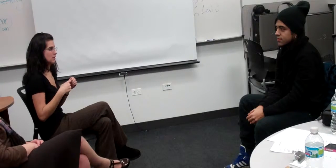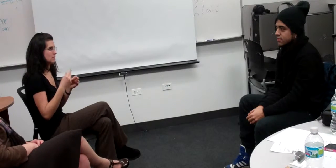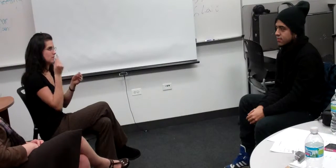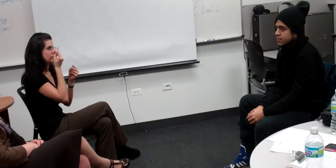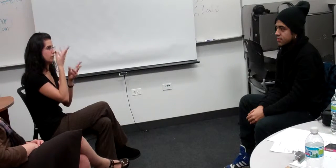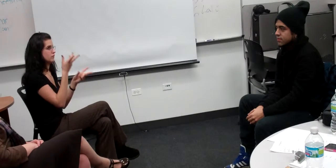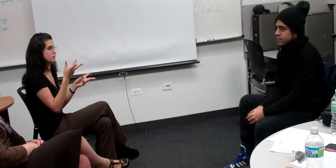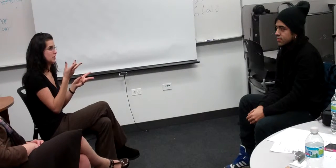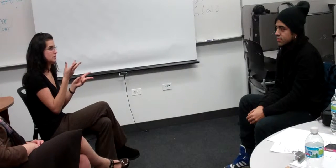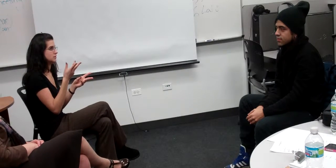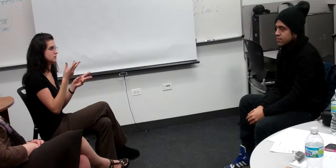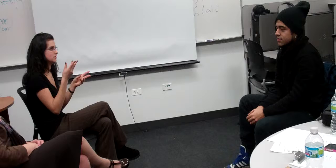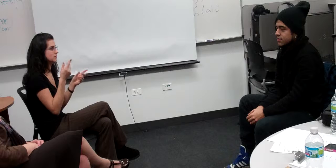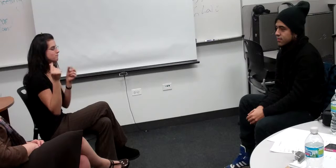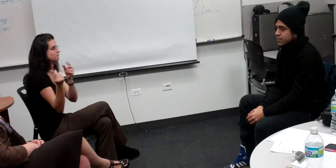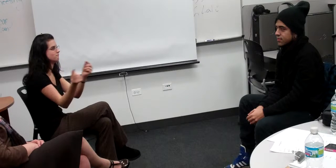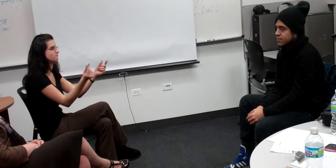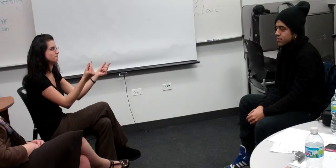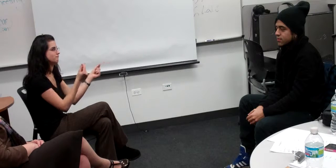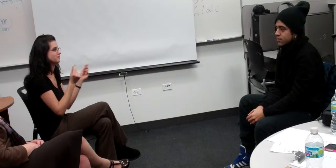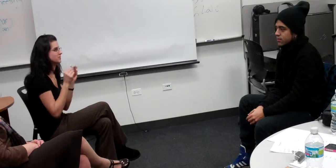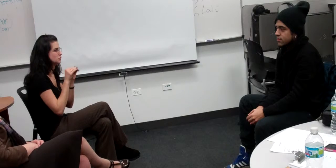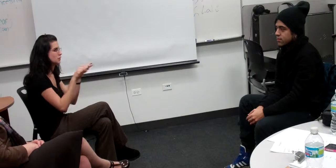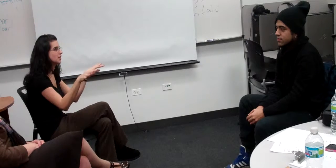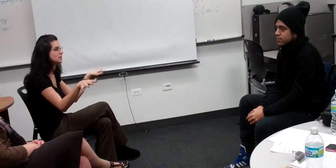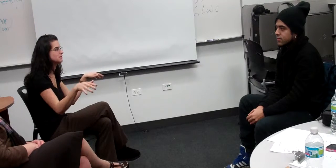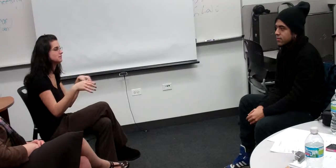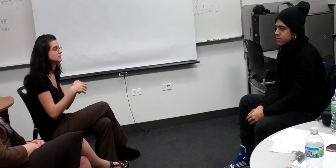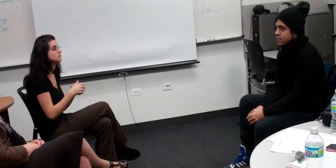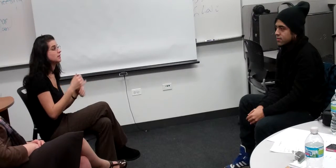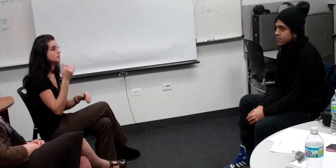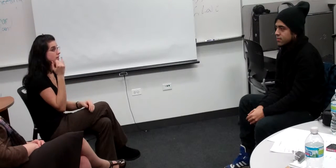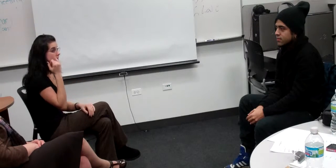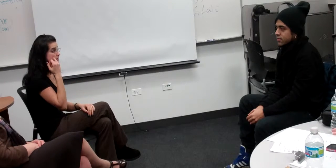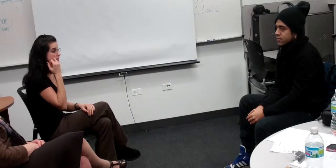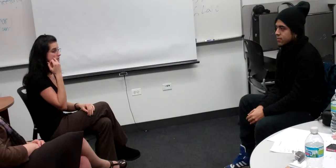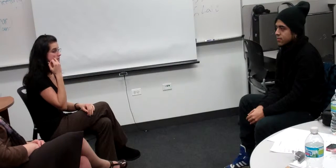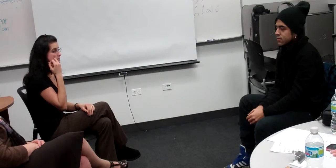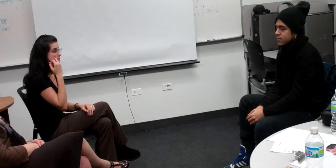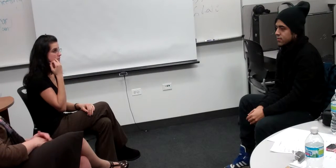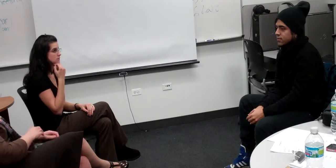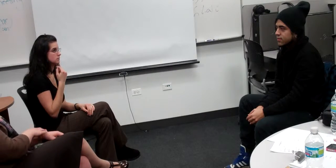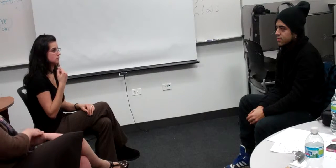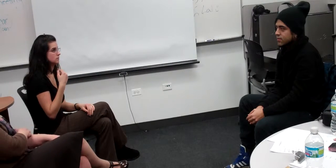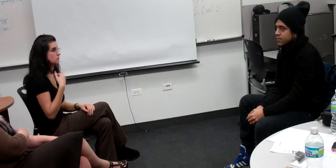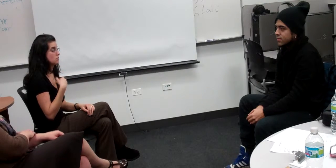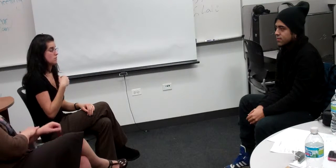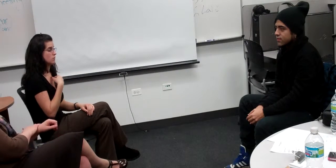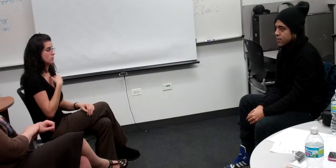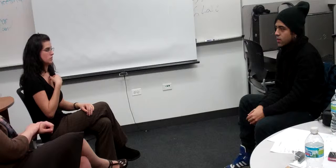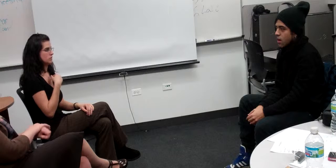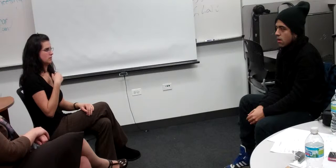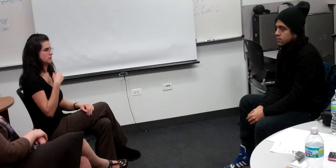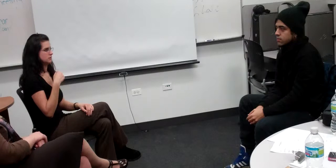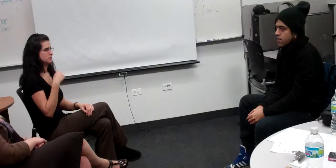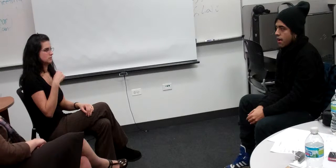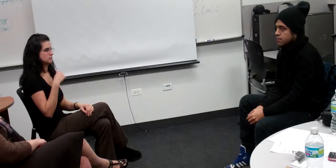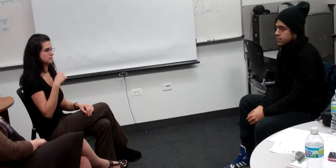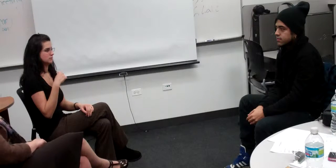school. And I think that if we talked to Mrs. Smith about that, that she would be